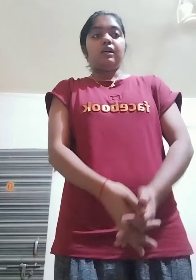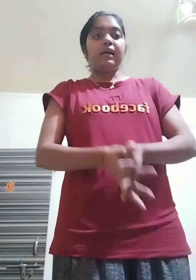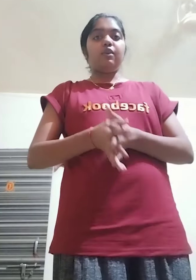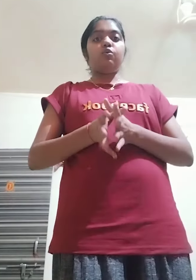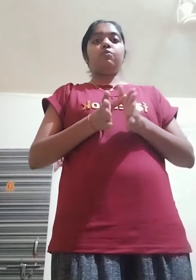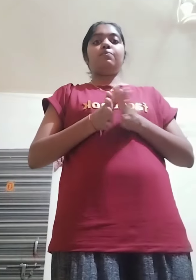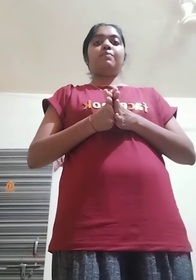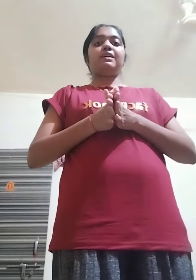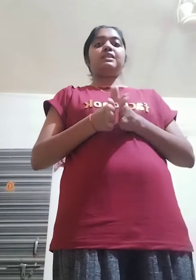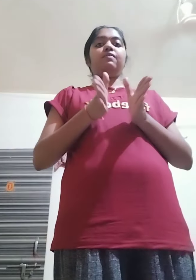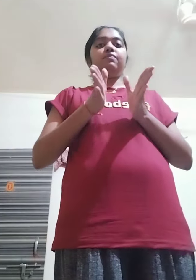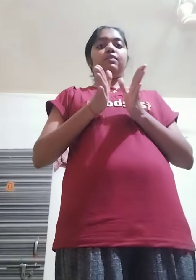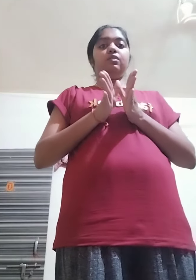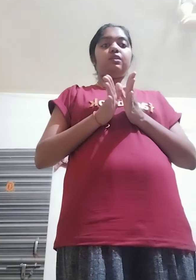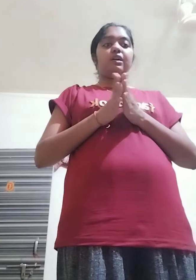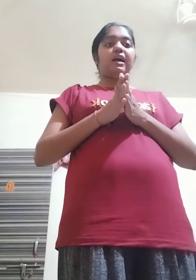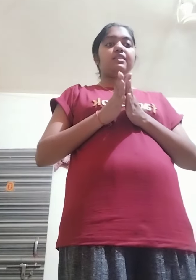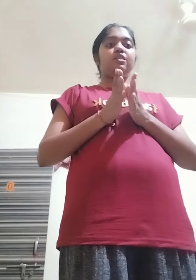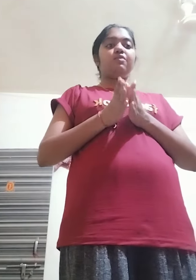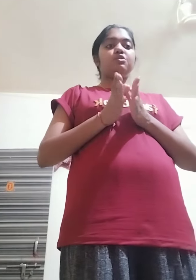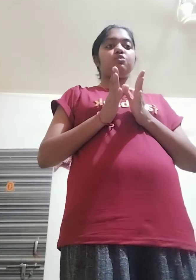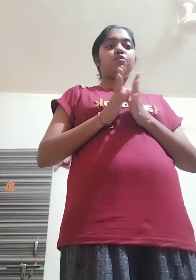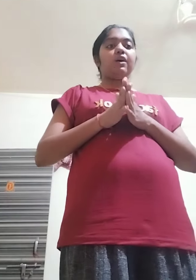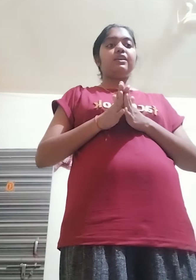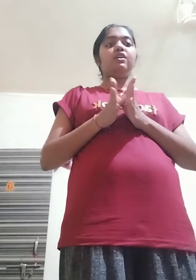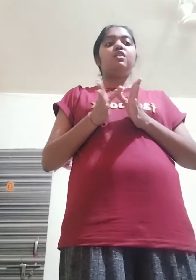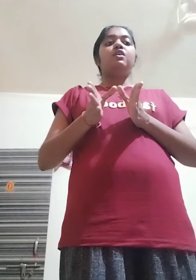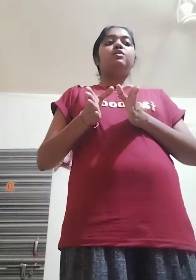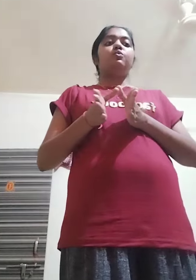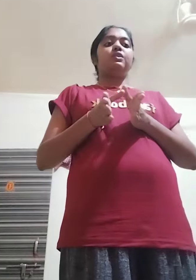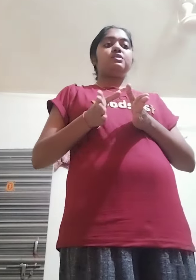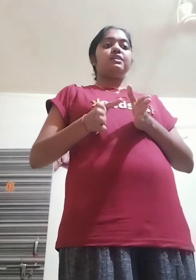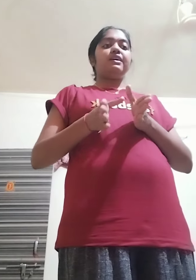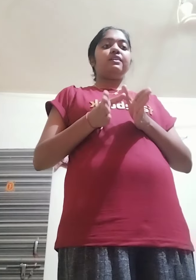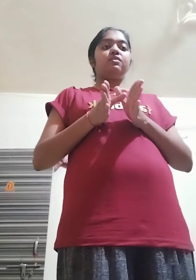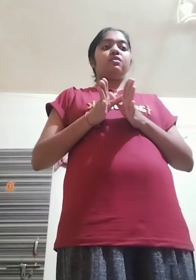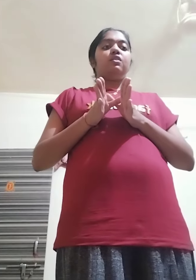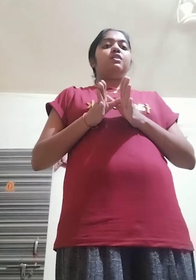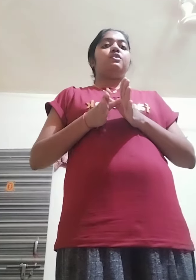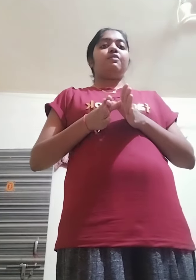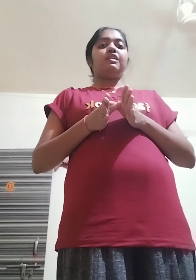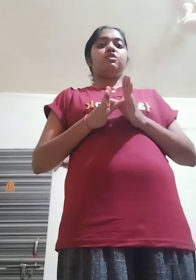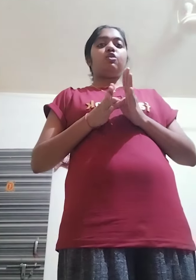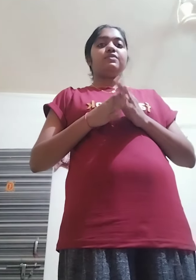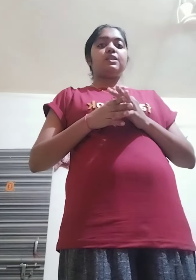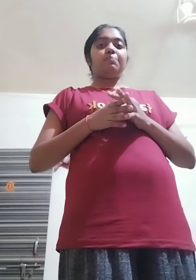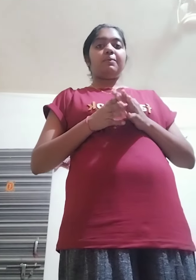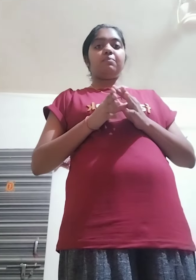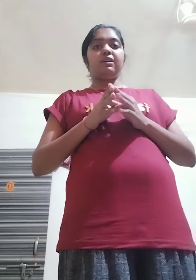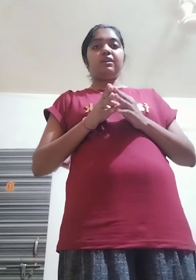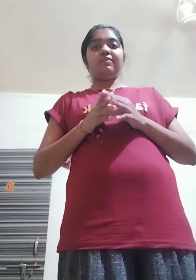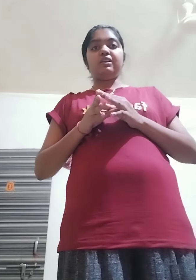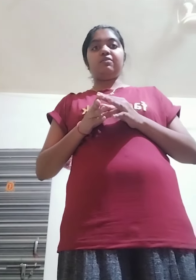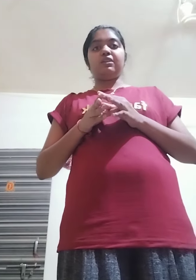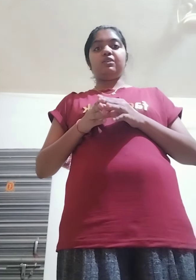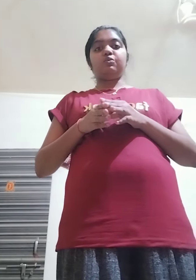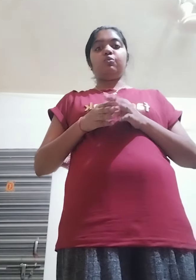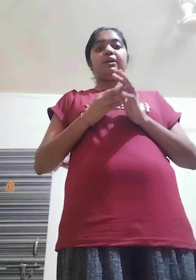Hello, myself Gayatri Vasudevani. Today's date 12th of September 2022 and